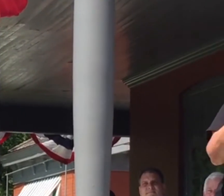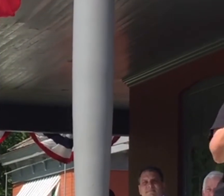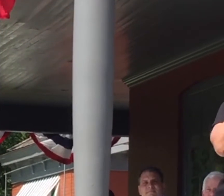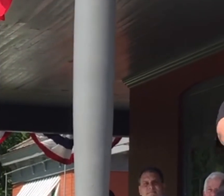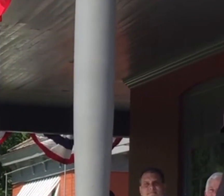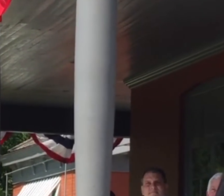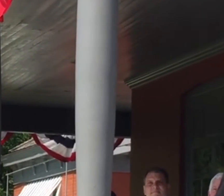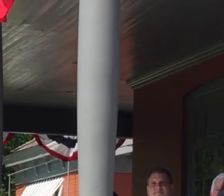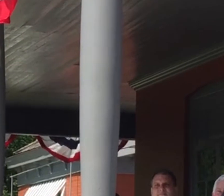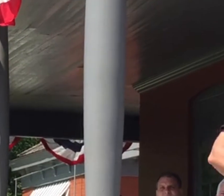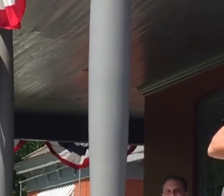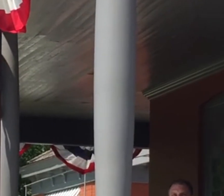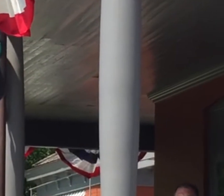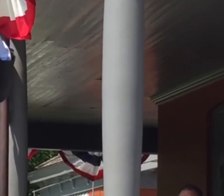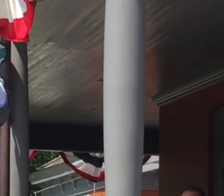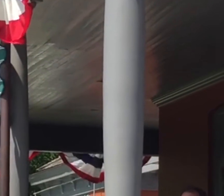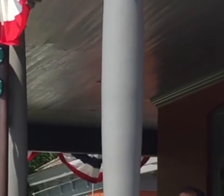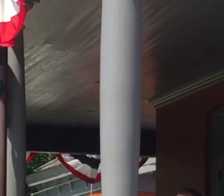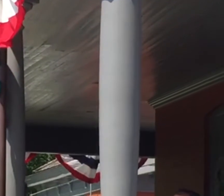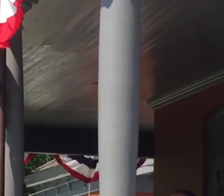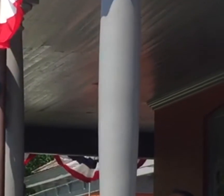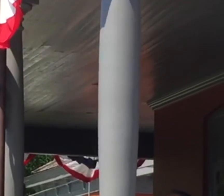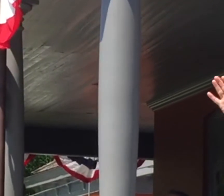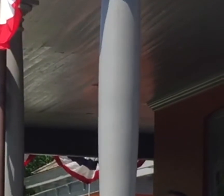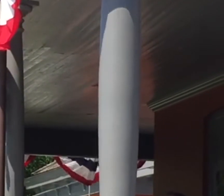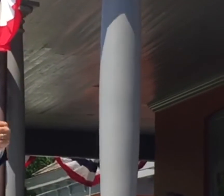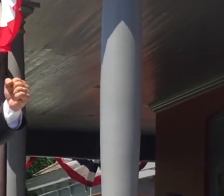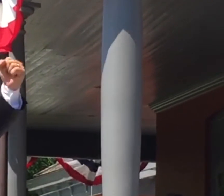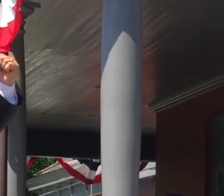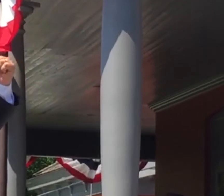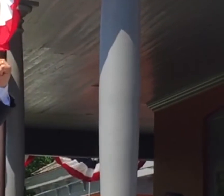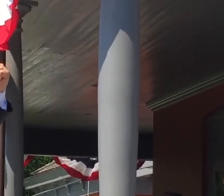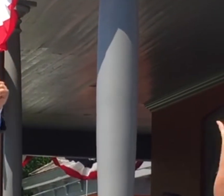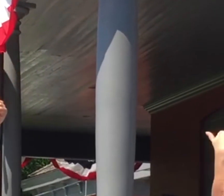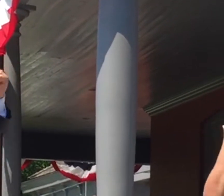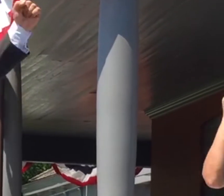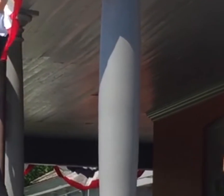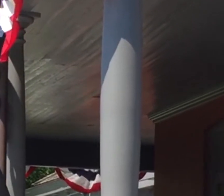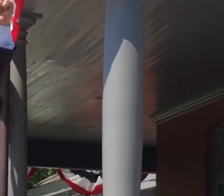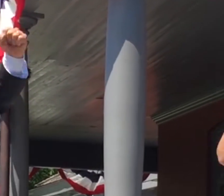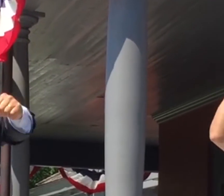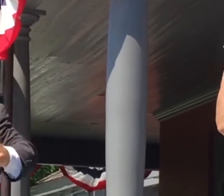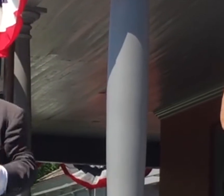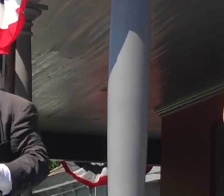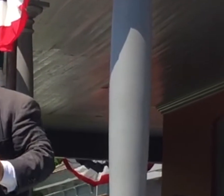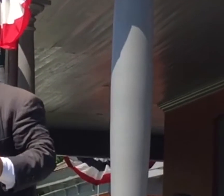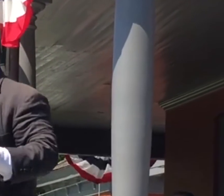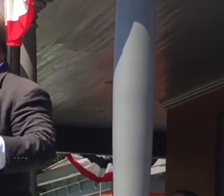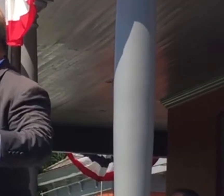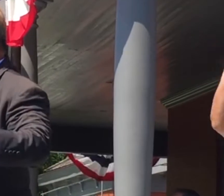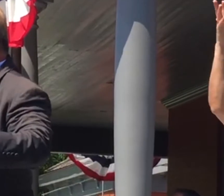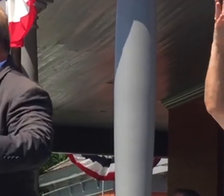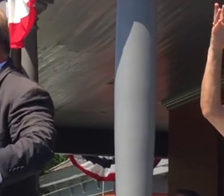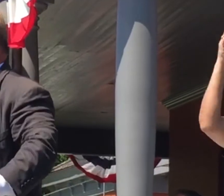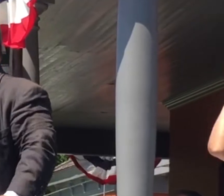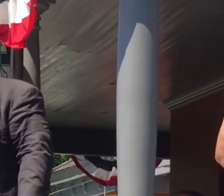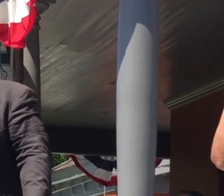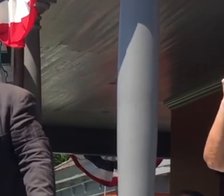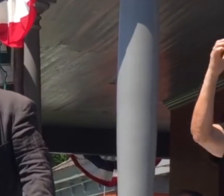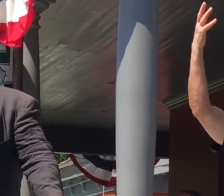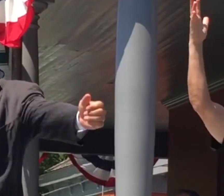Independence. Keep it alive by your duties and actions as good citizens of this country. Hip, hip, hooray!